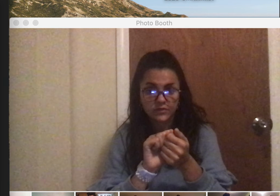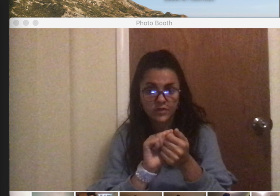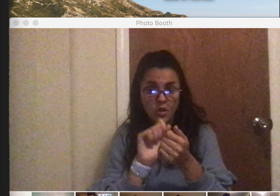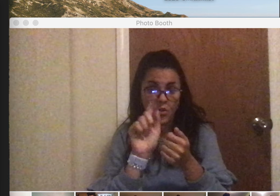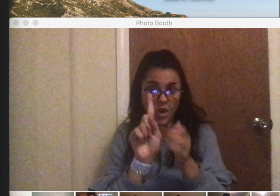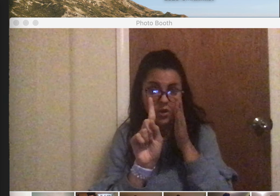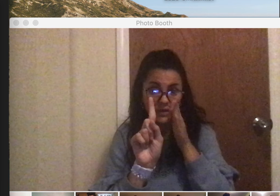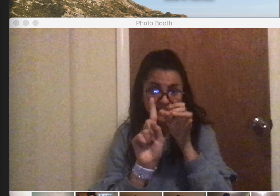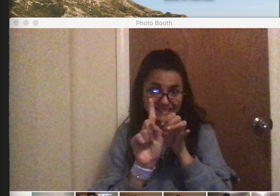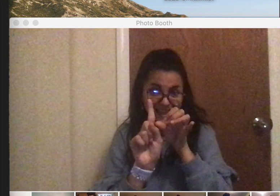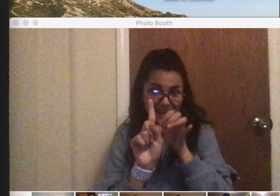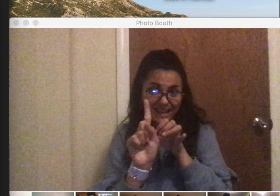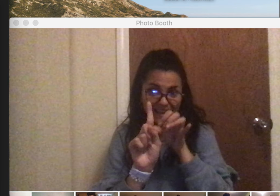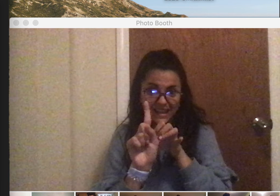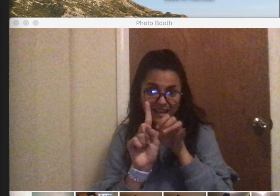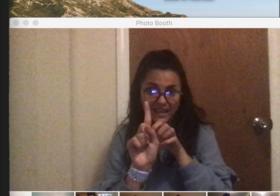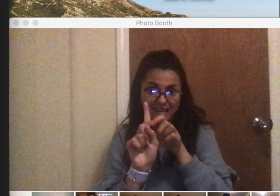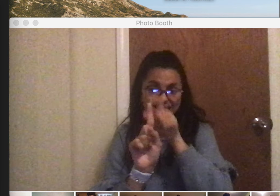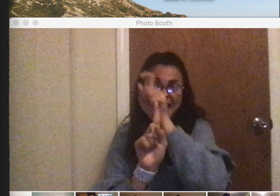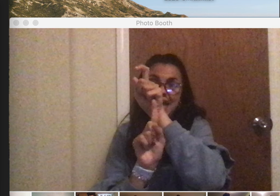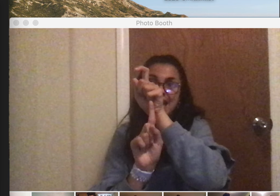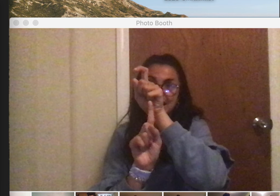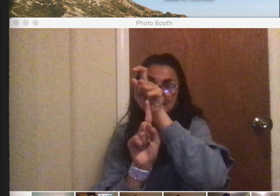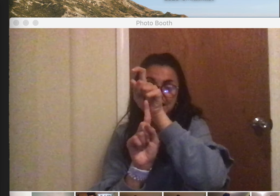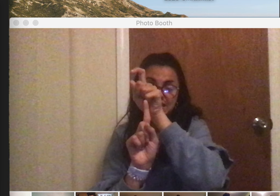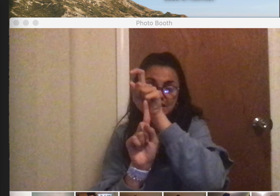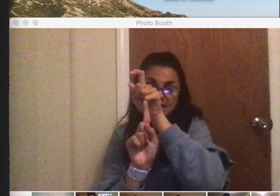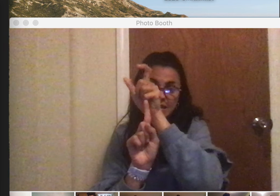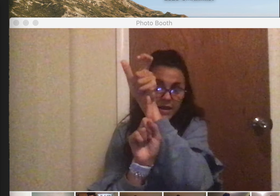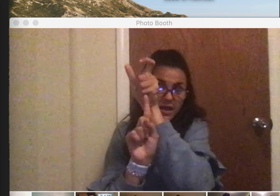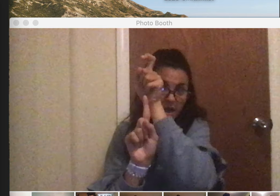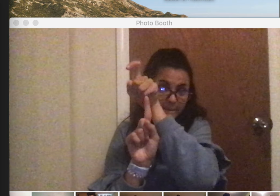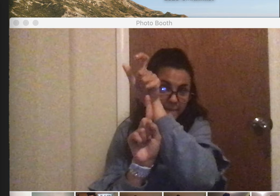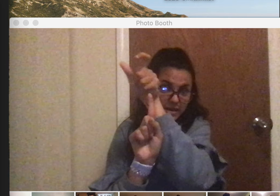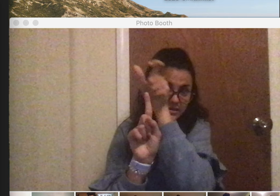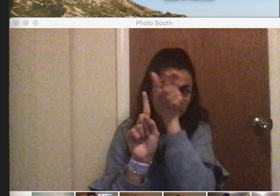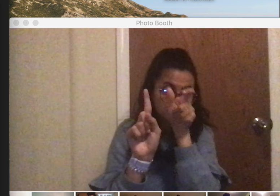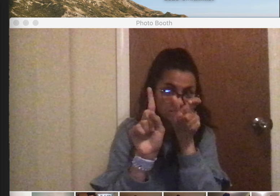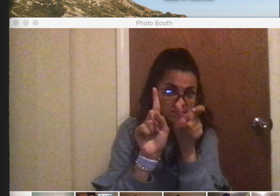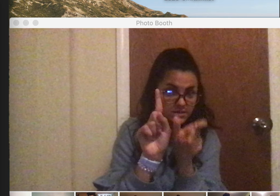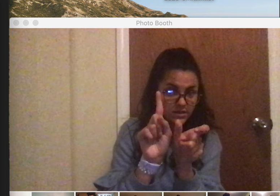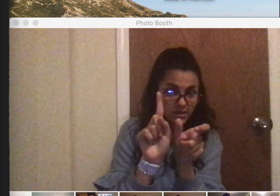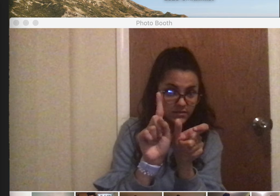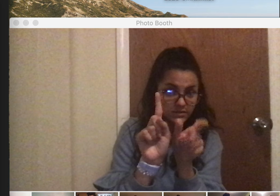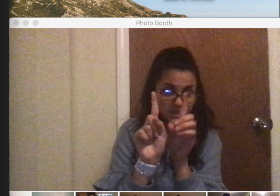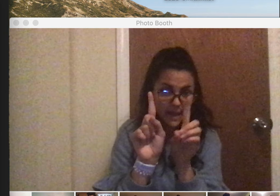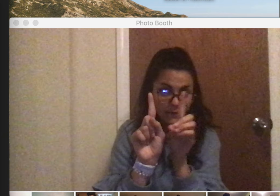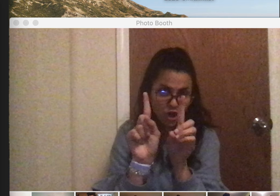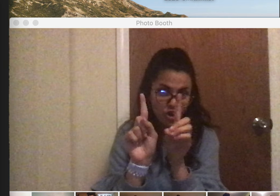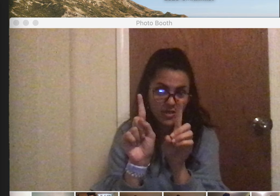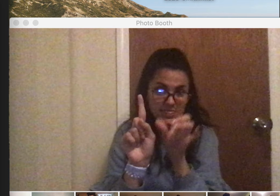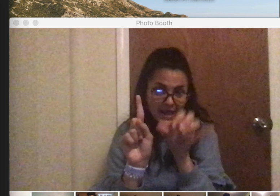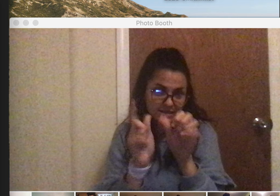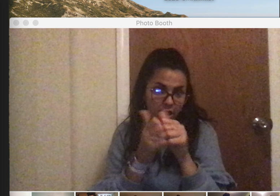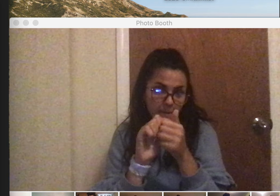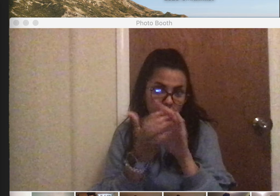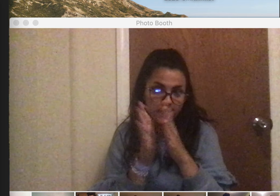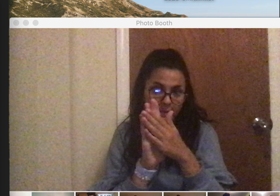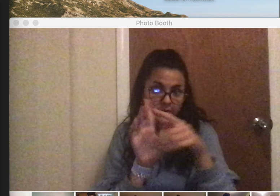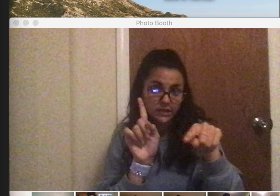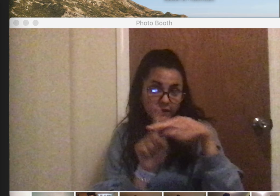going to move the x and make it positive by putting it in the denominator, and I'm going to leave a 1 on